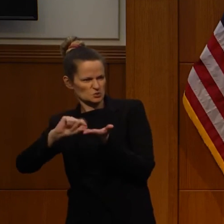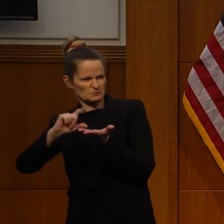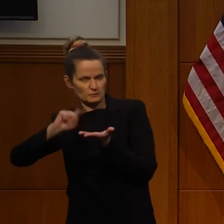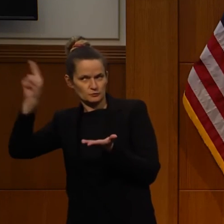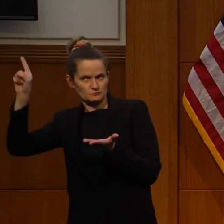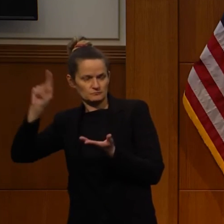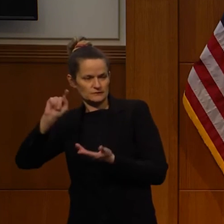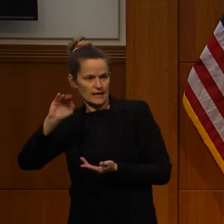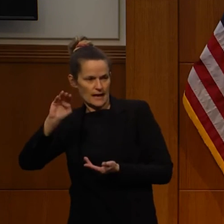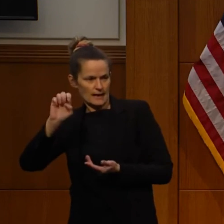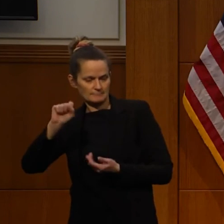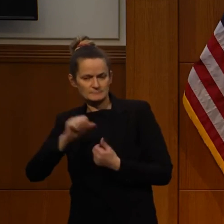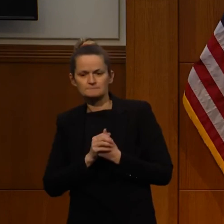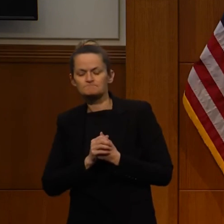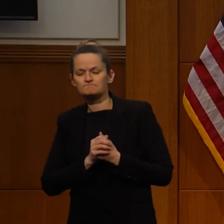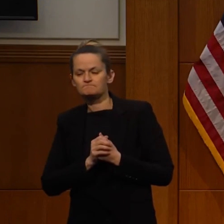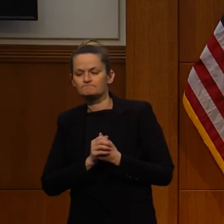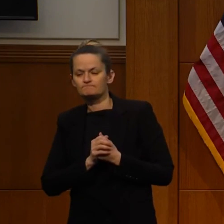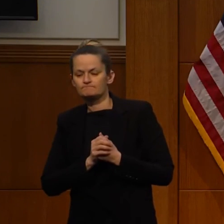question?